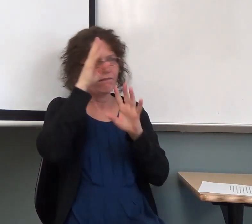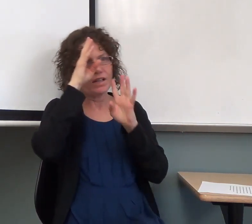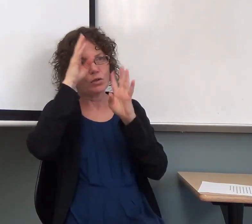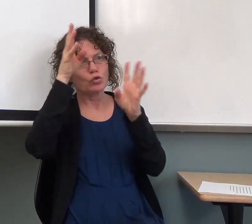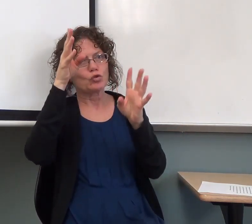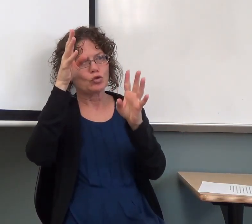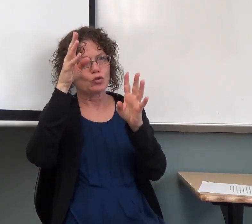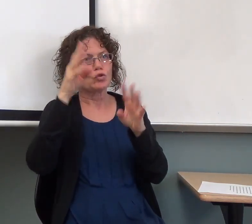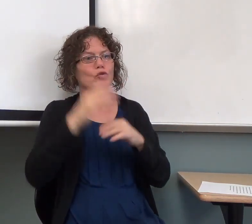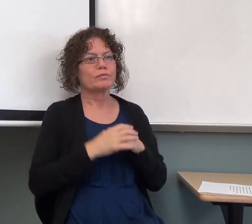to it for a minute.